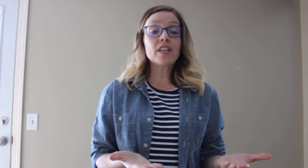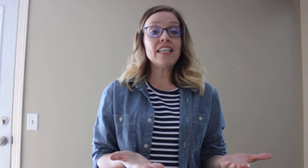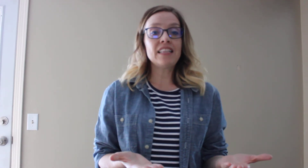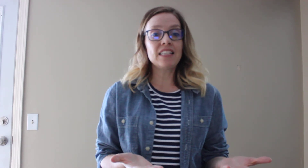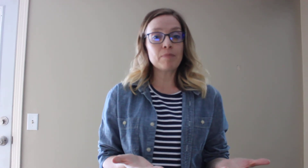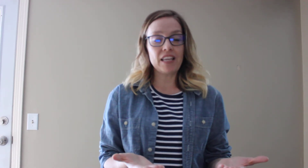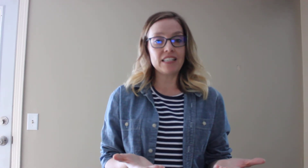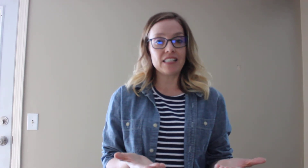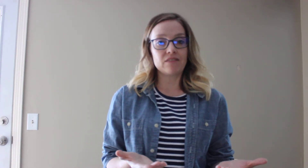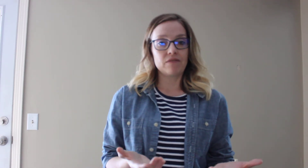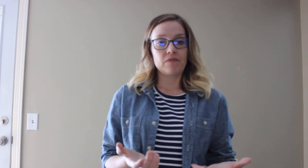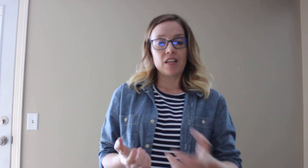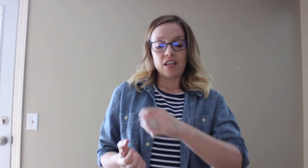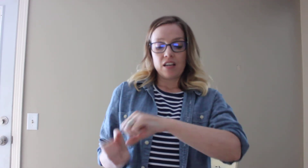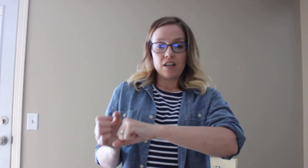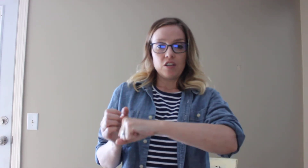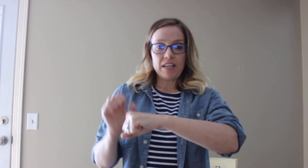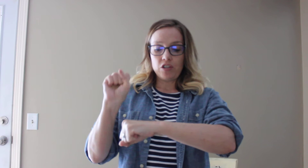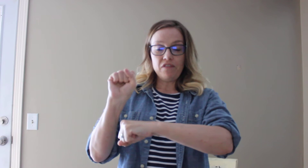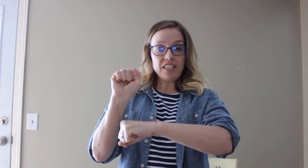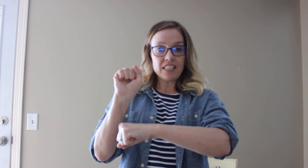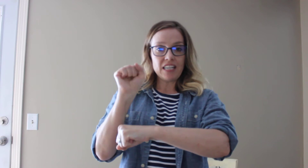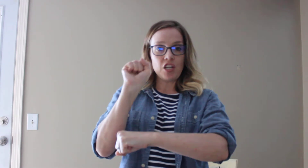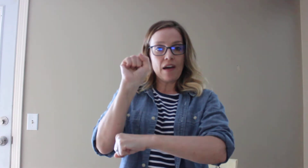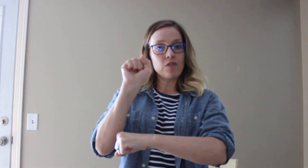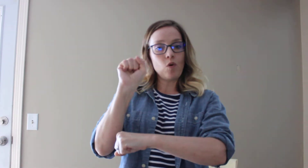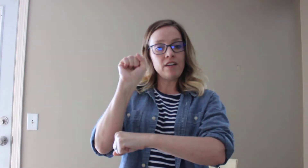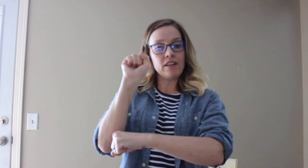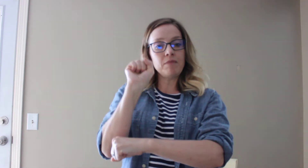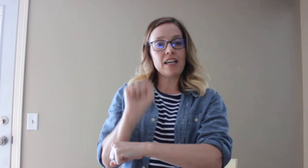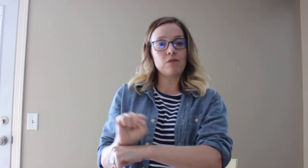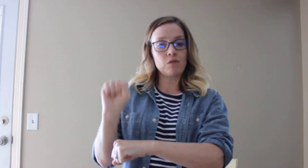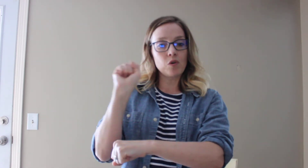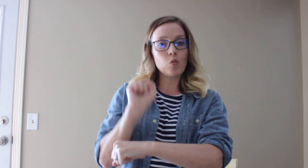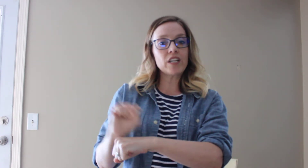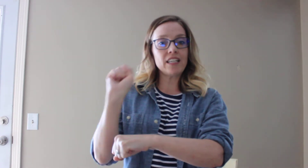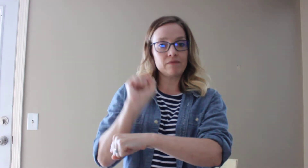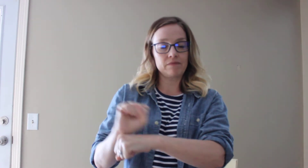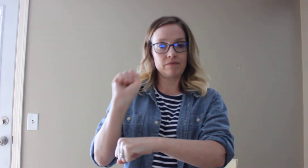working in this place. You make two fists, and you have the one come down, working.